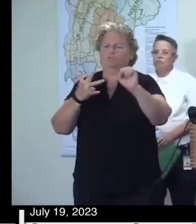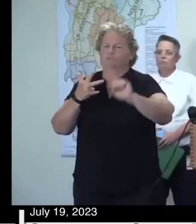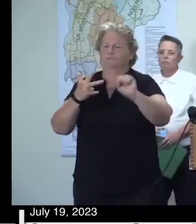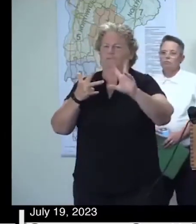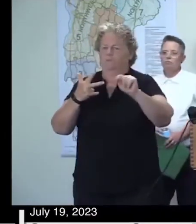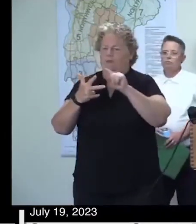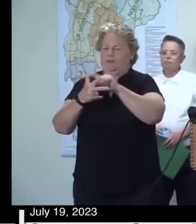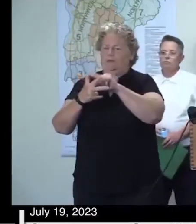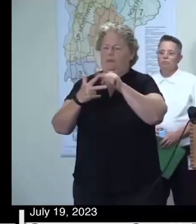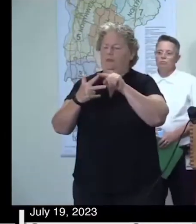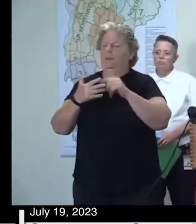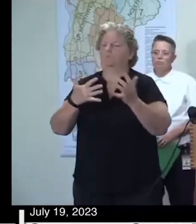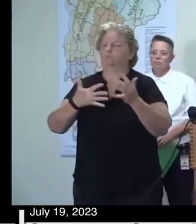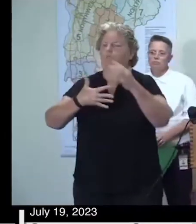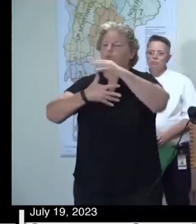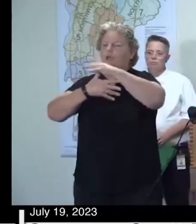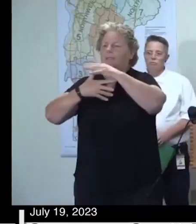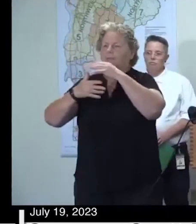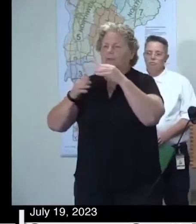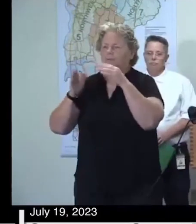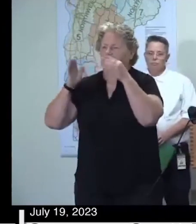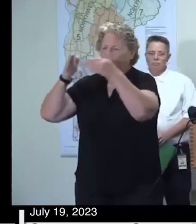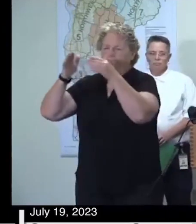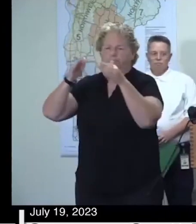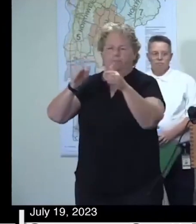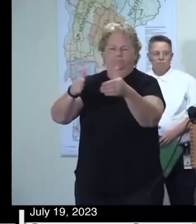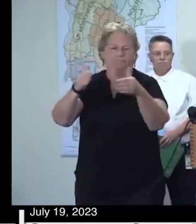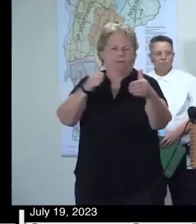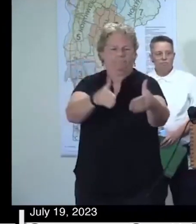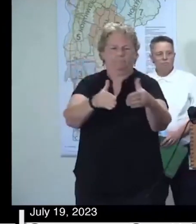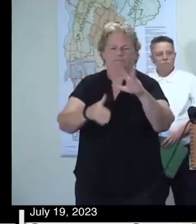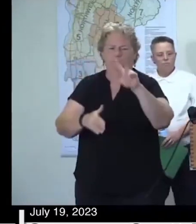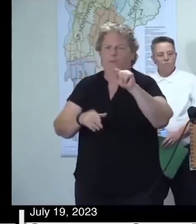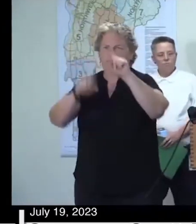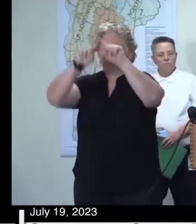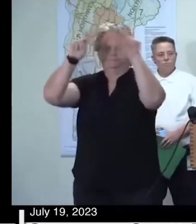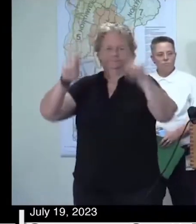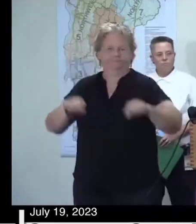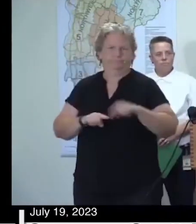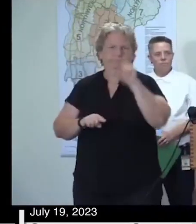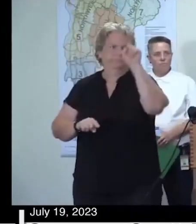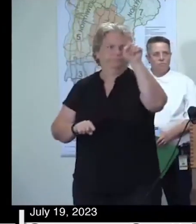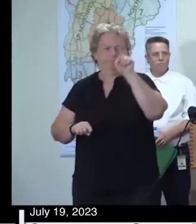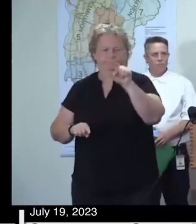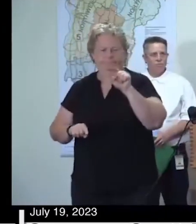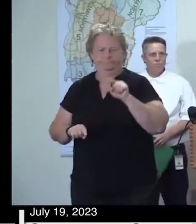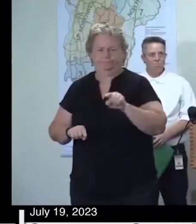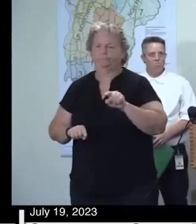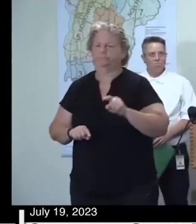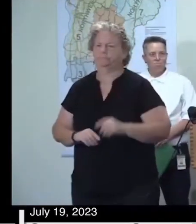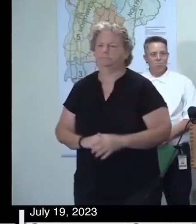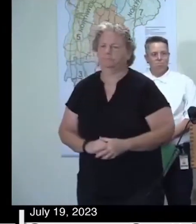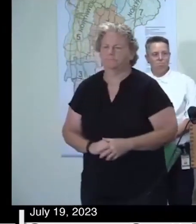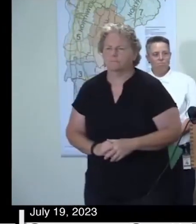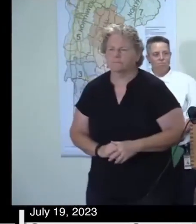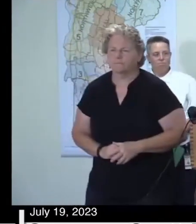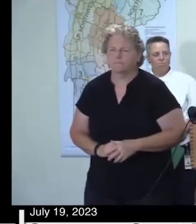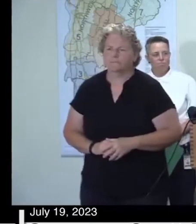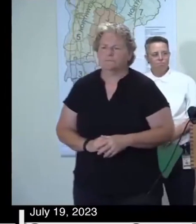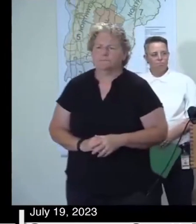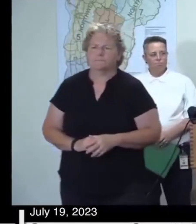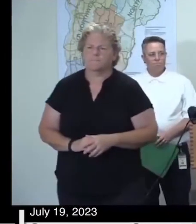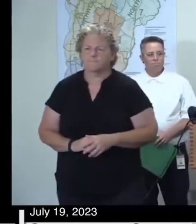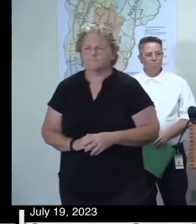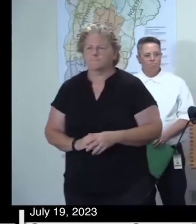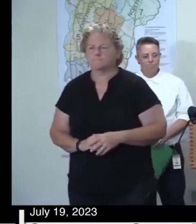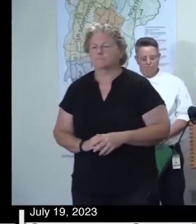registration for assistance, and to put this in context, for Irene, there were about 4,000 people who signed up for